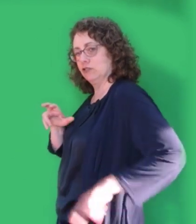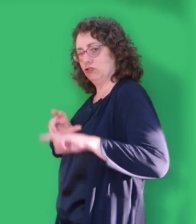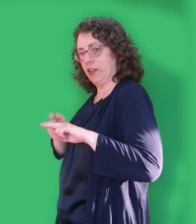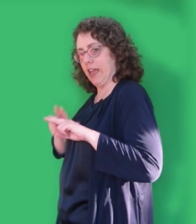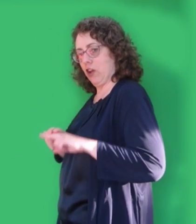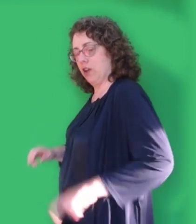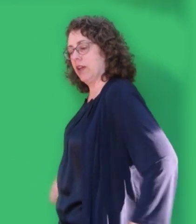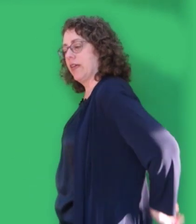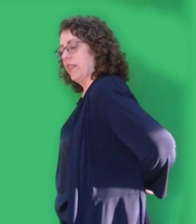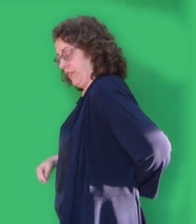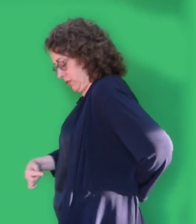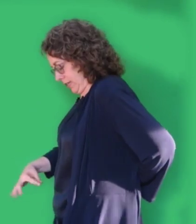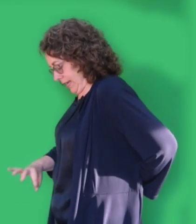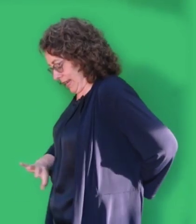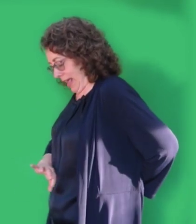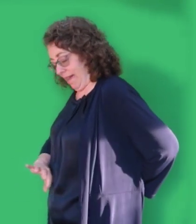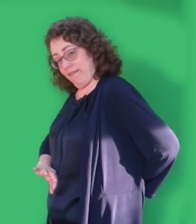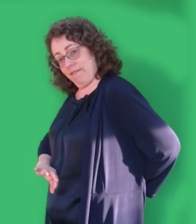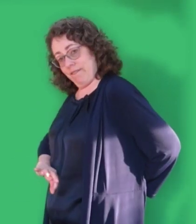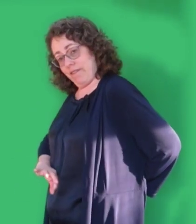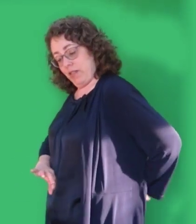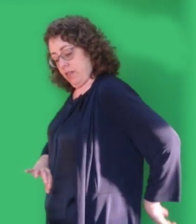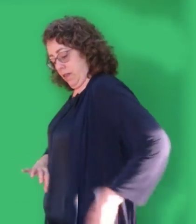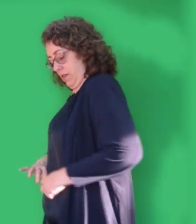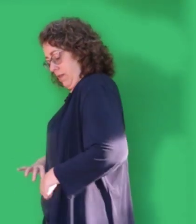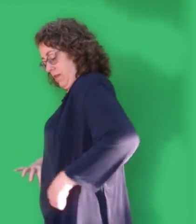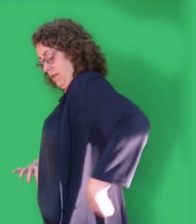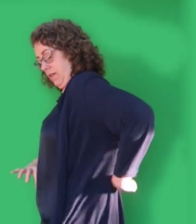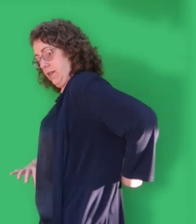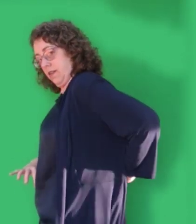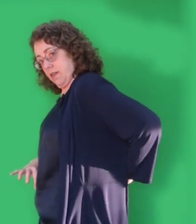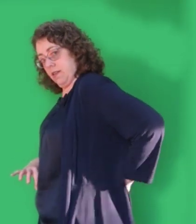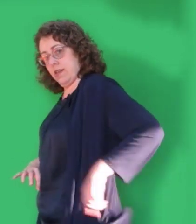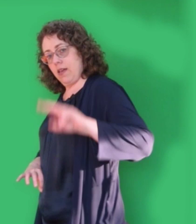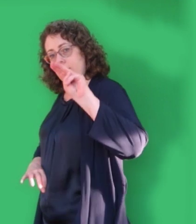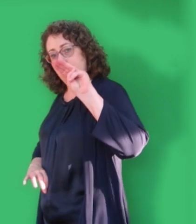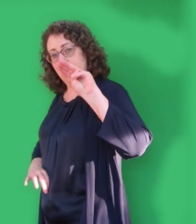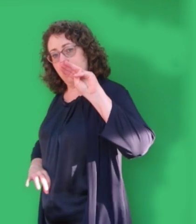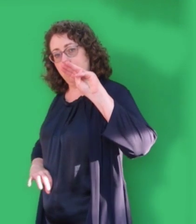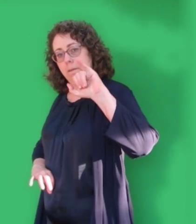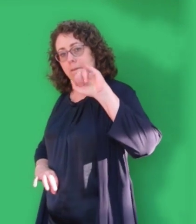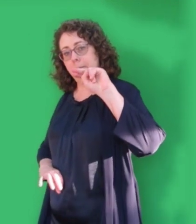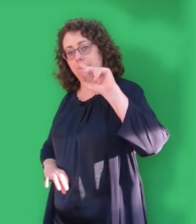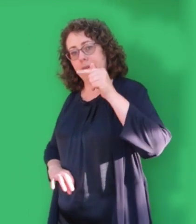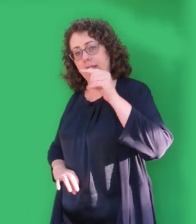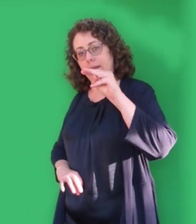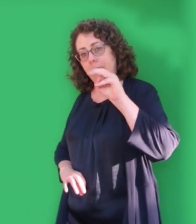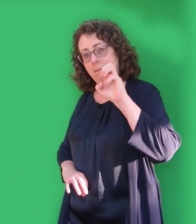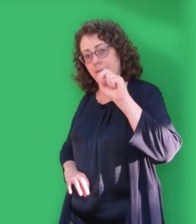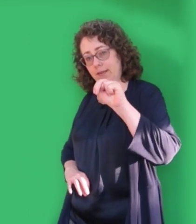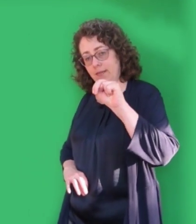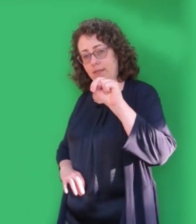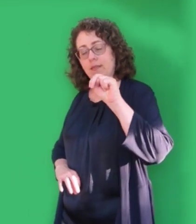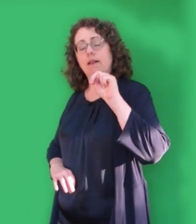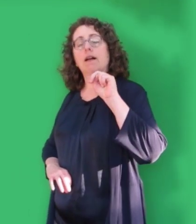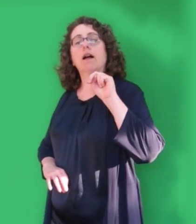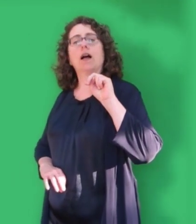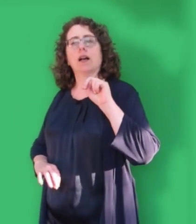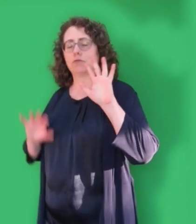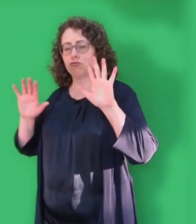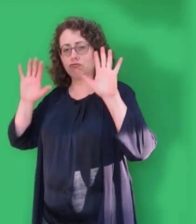of the spine, directly behind the navel, the belly button, called the Ming Men. It's an incredible point to work